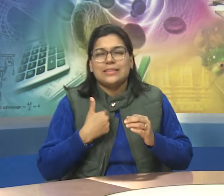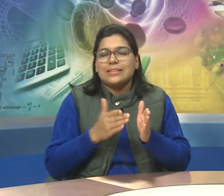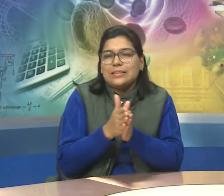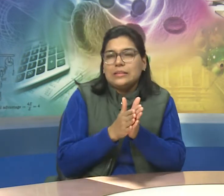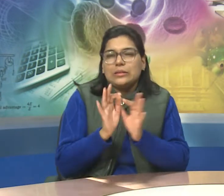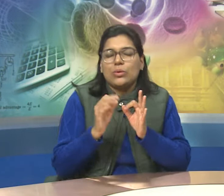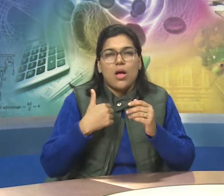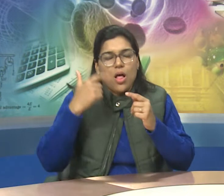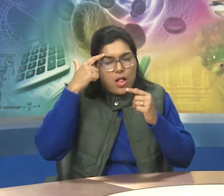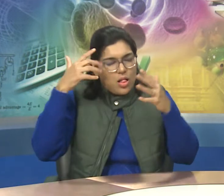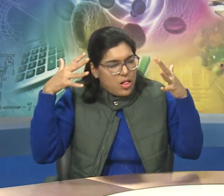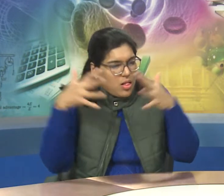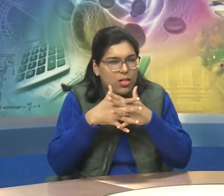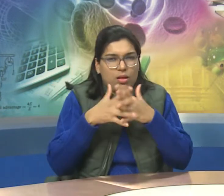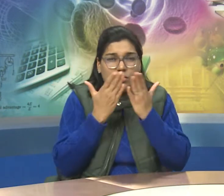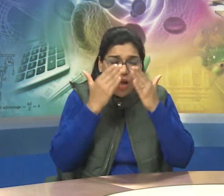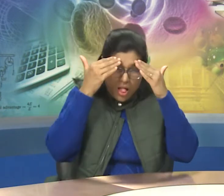loss of interest,